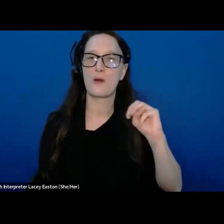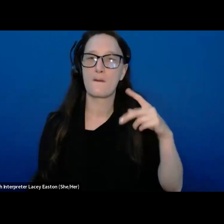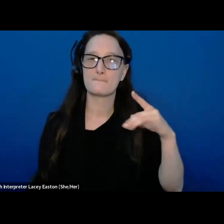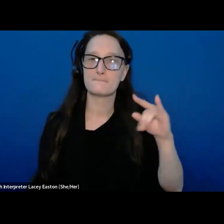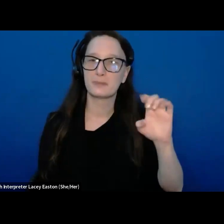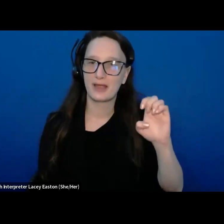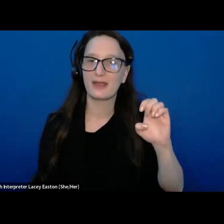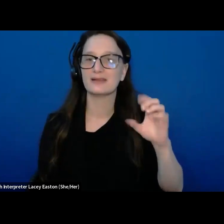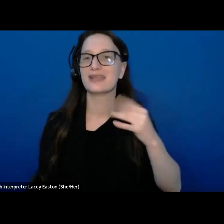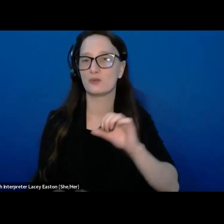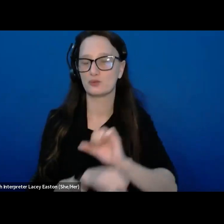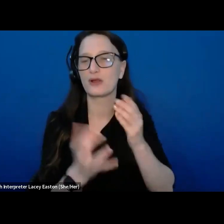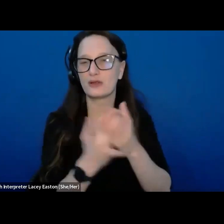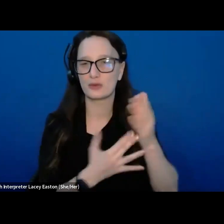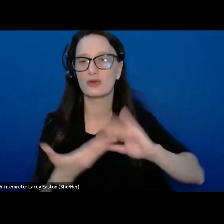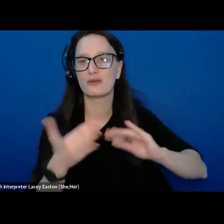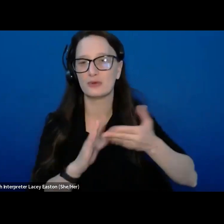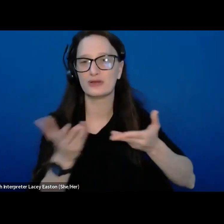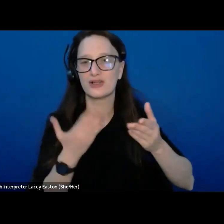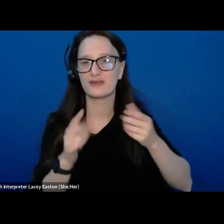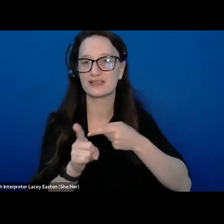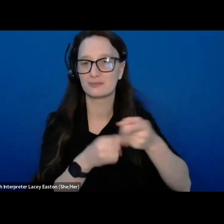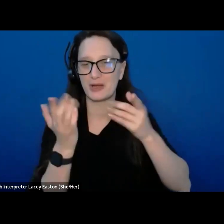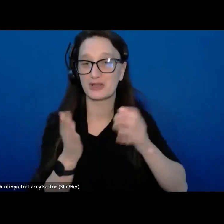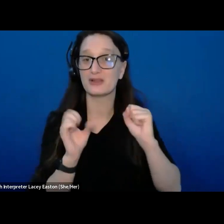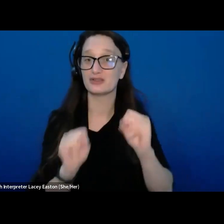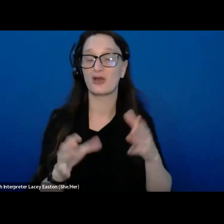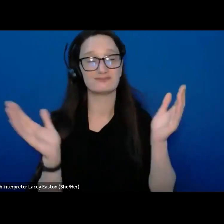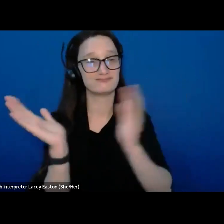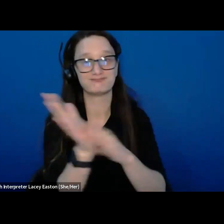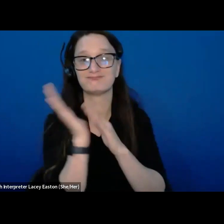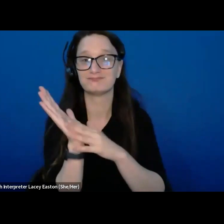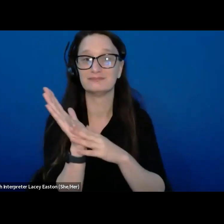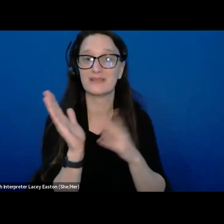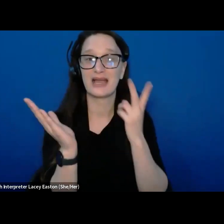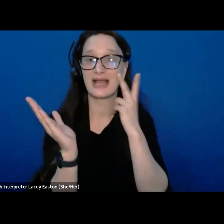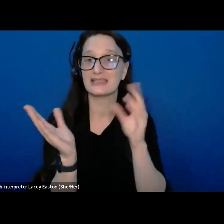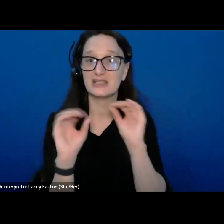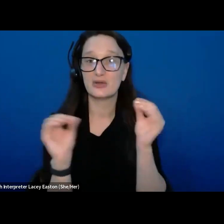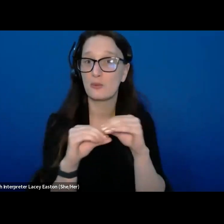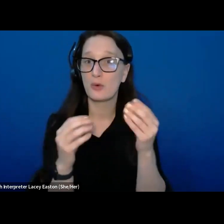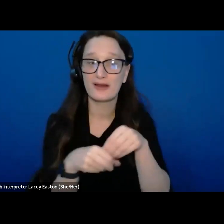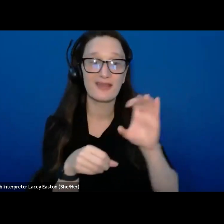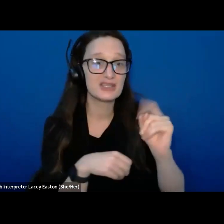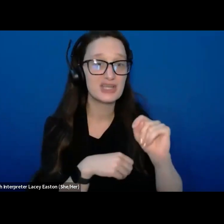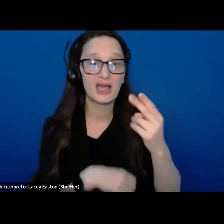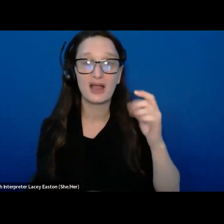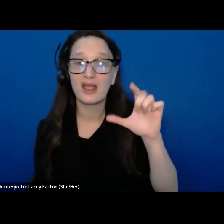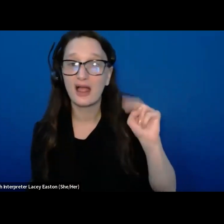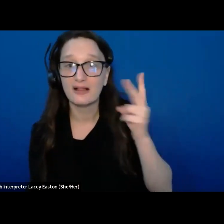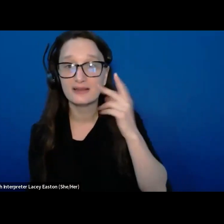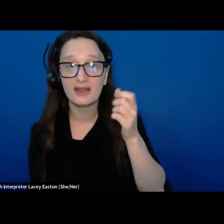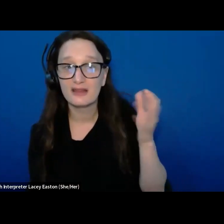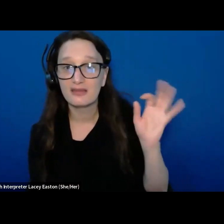So shout out to you guys. I don't see anything else in the chat. Helen, anything else? Were we doing all